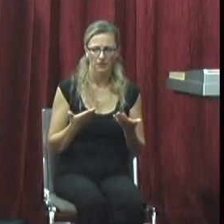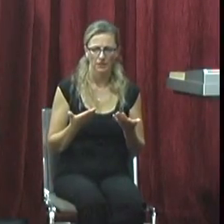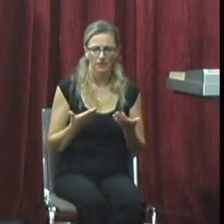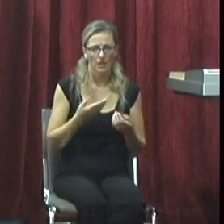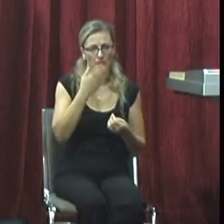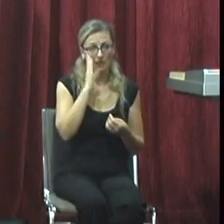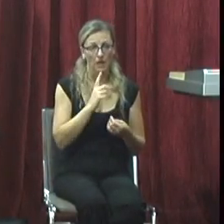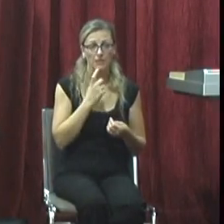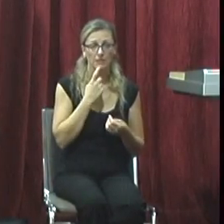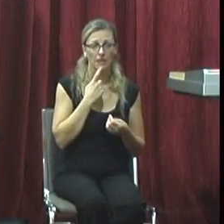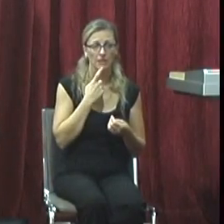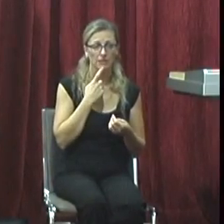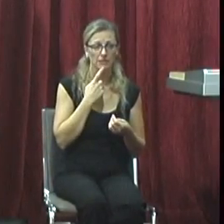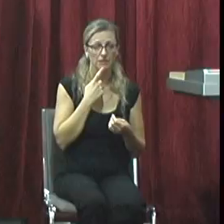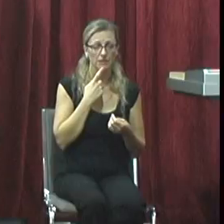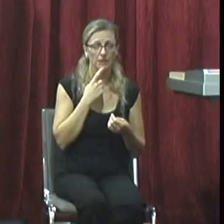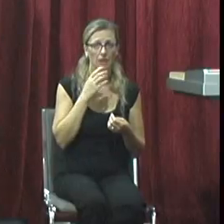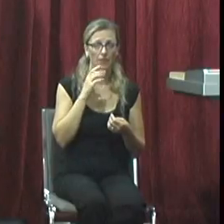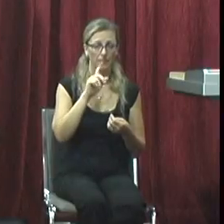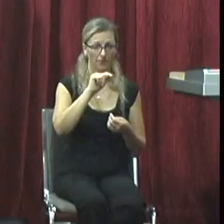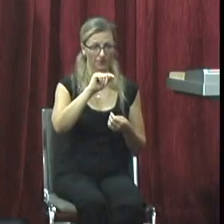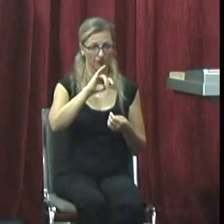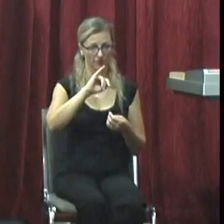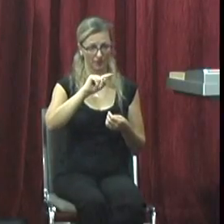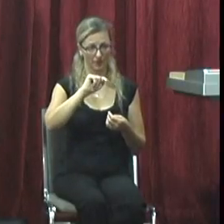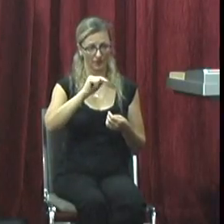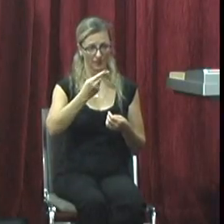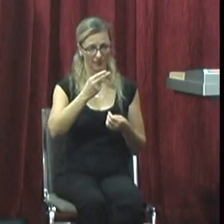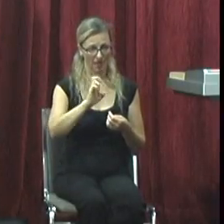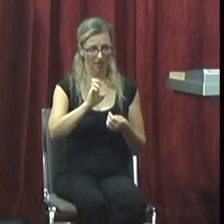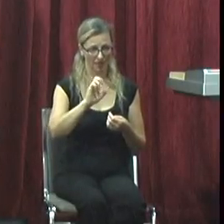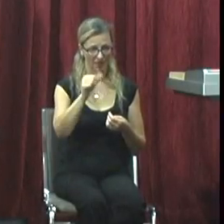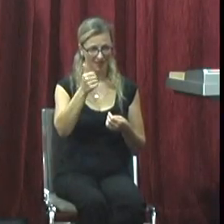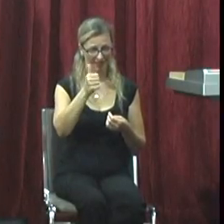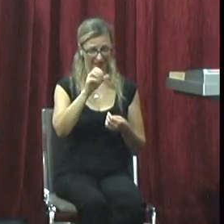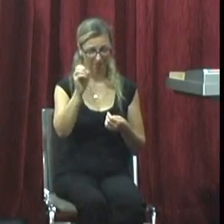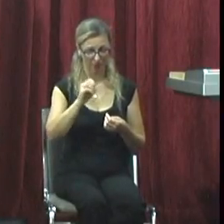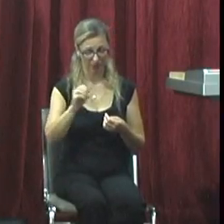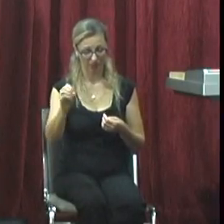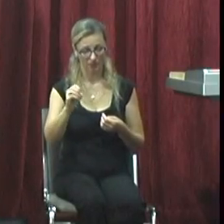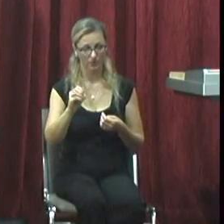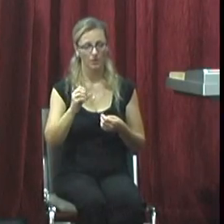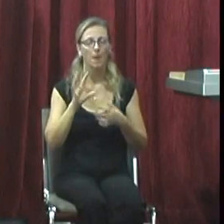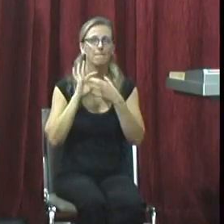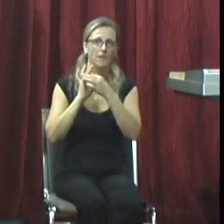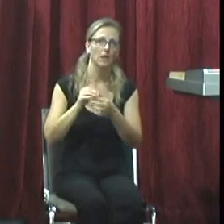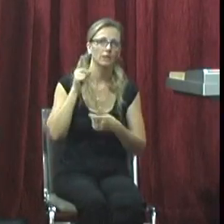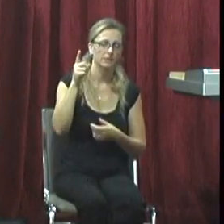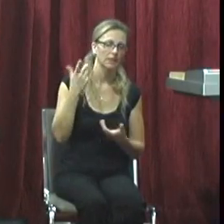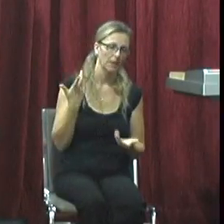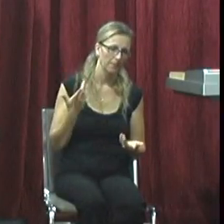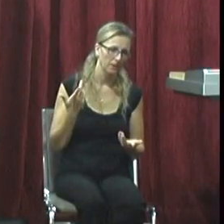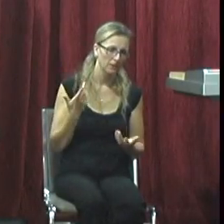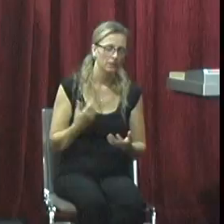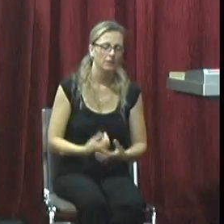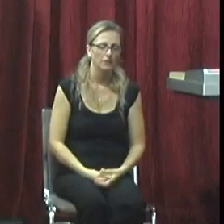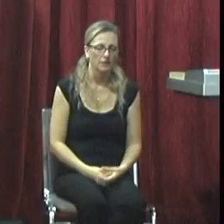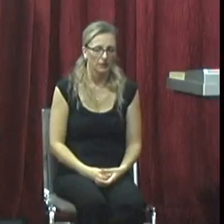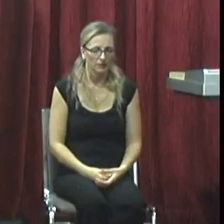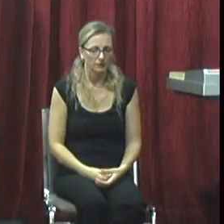says the tithe belongs to him. So hopefully many of you are giving your first fruits and your tithes to God so you can breathe a sigh of